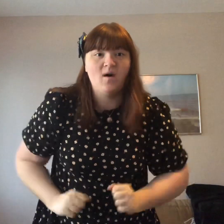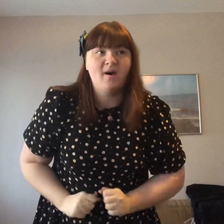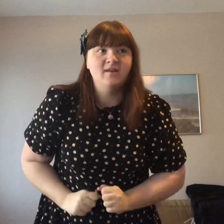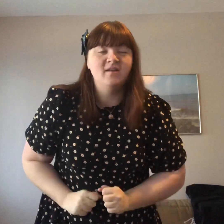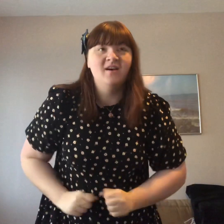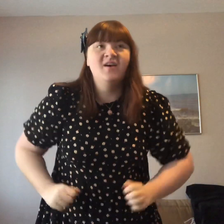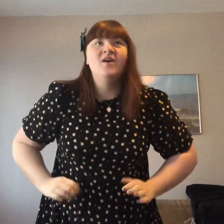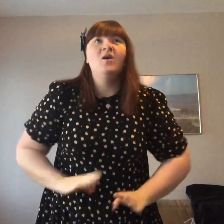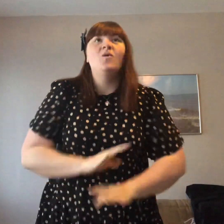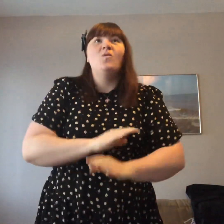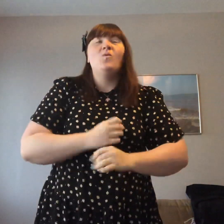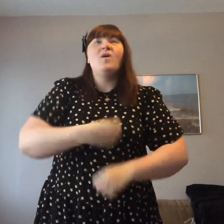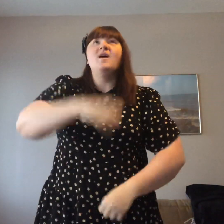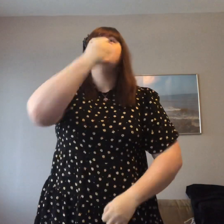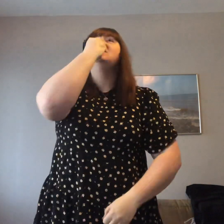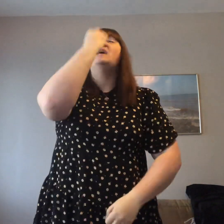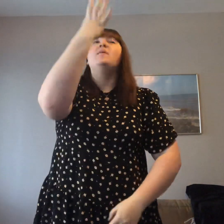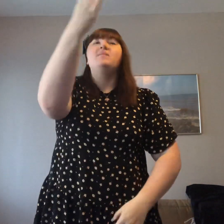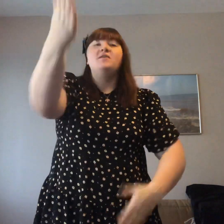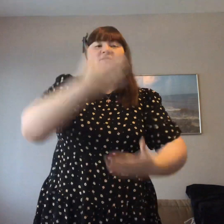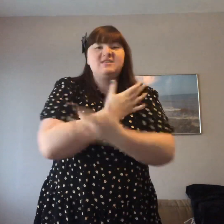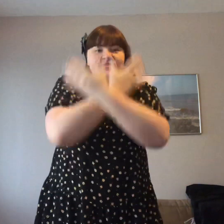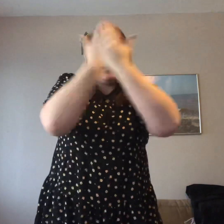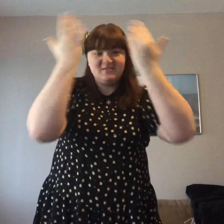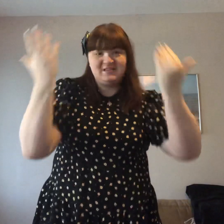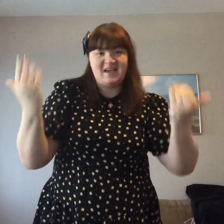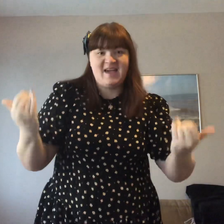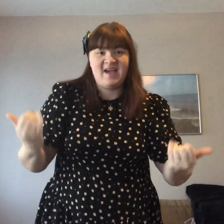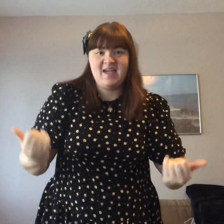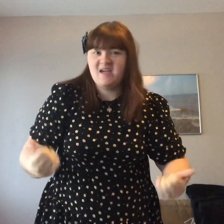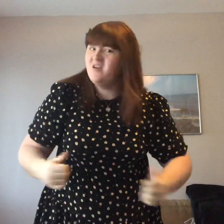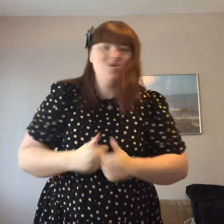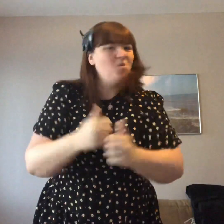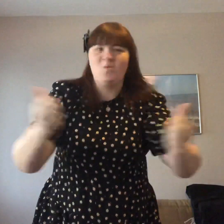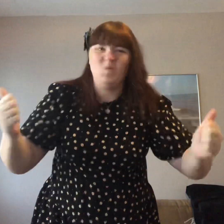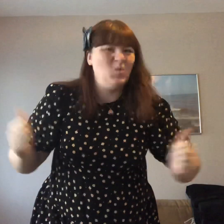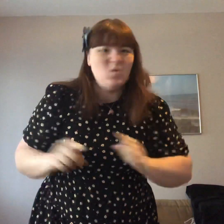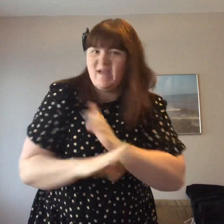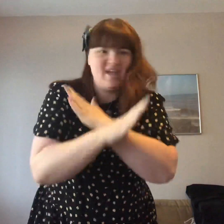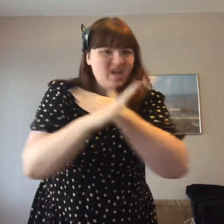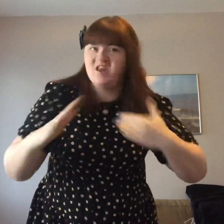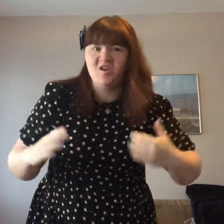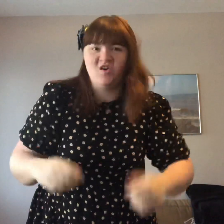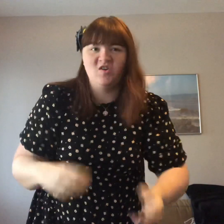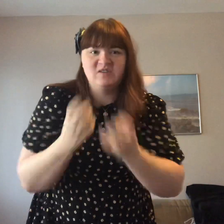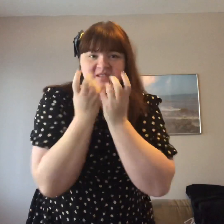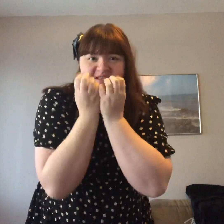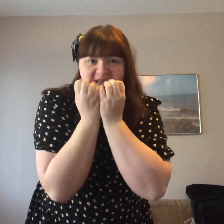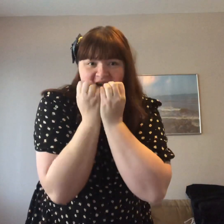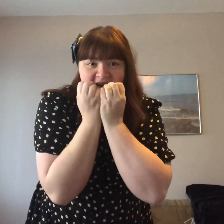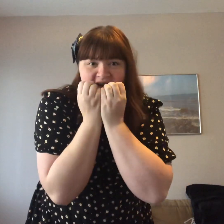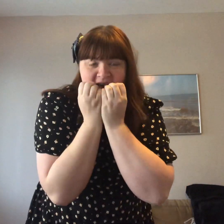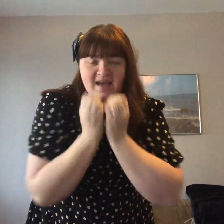one. What a beautiful day. We're not scared.